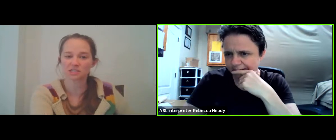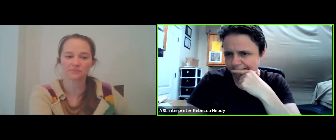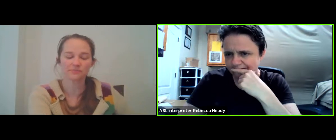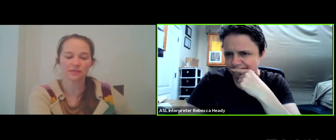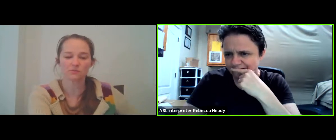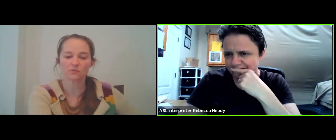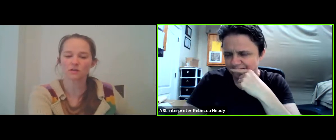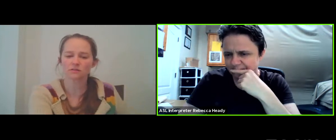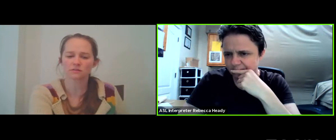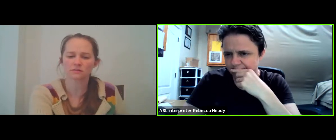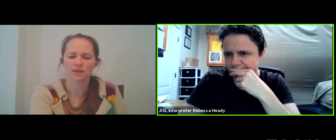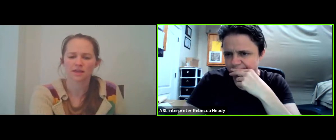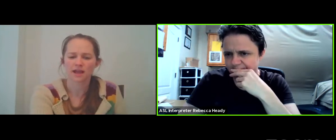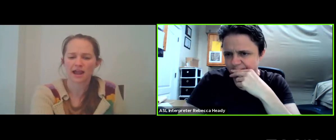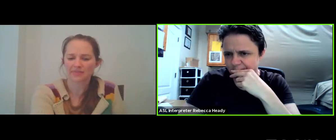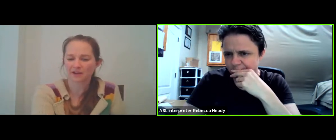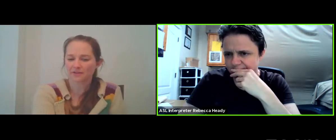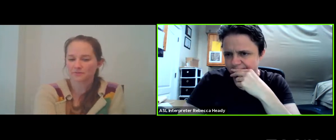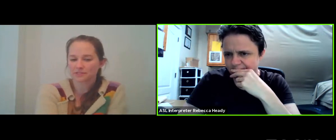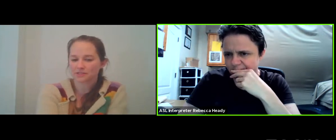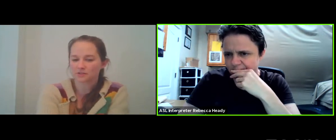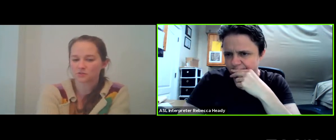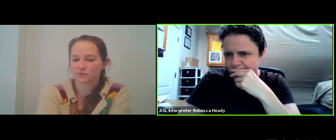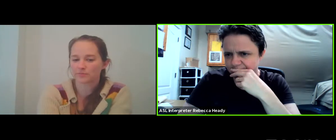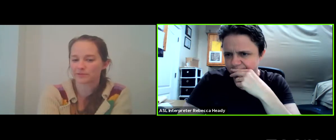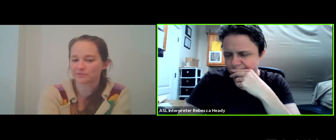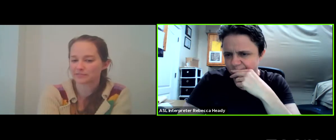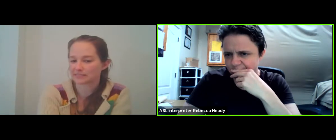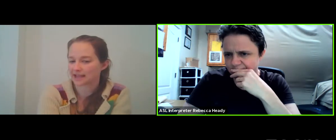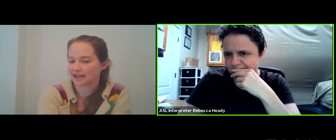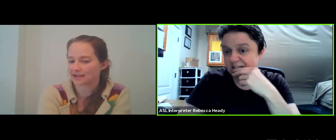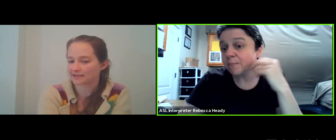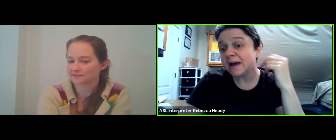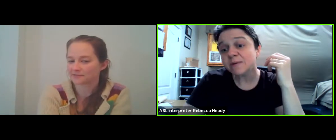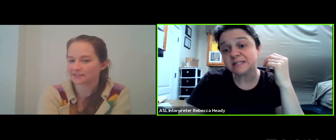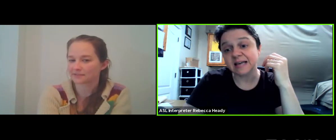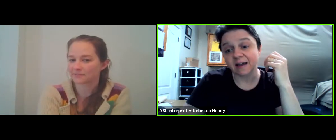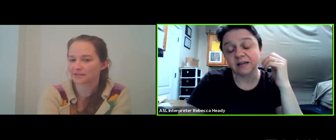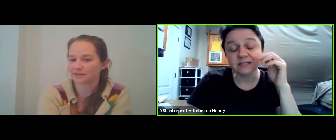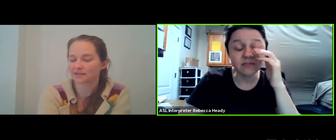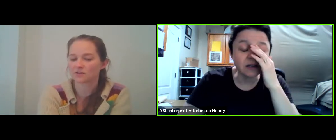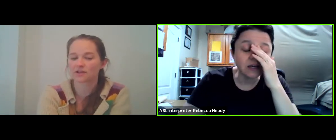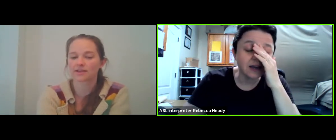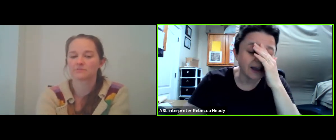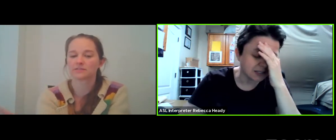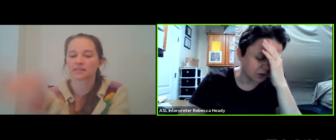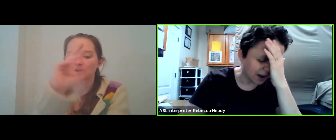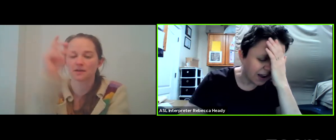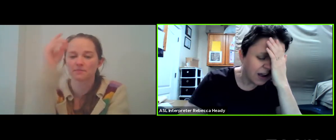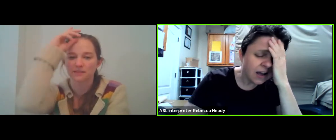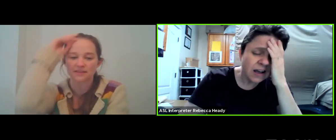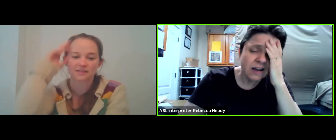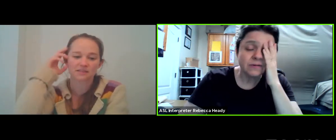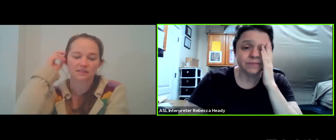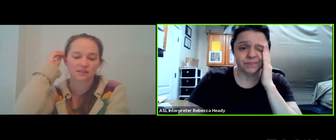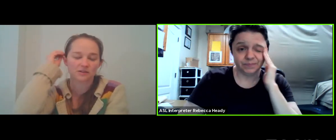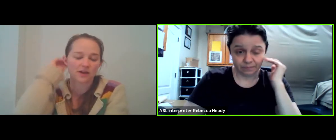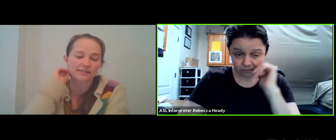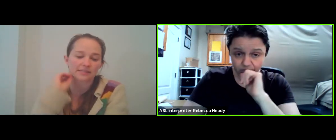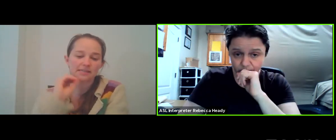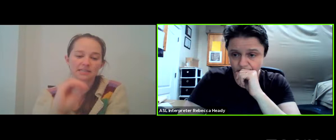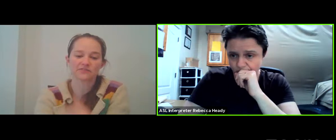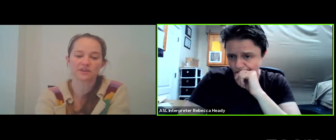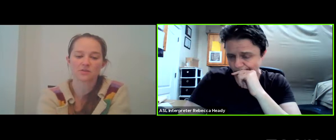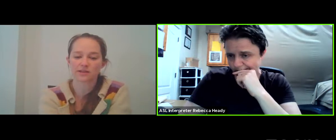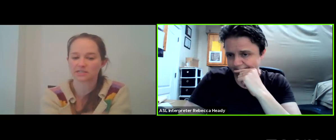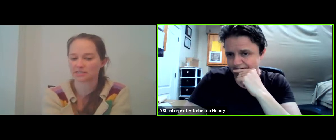was just me. Well, I thought it was you, but maybe it was Zach. It might have been Zach, because I think it was a blank, you know, I